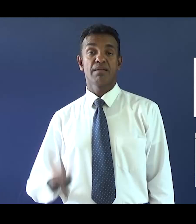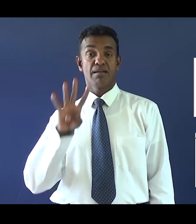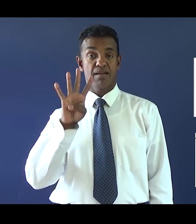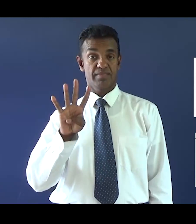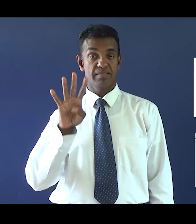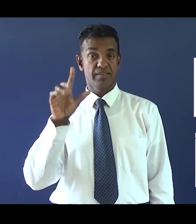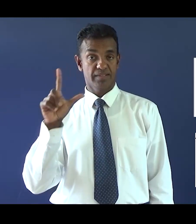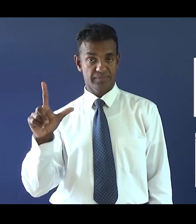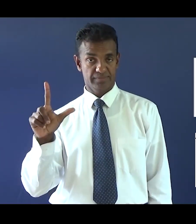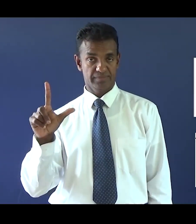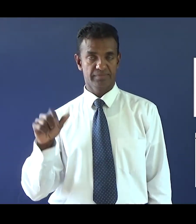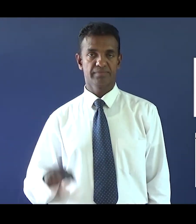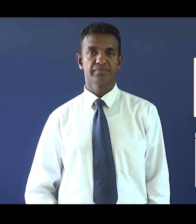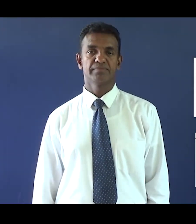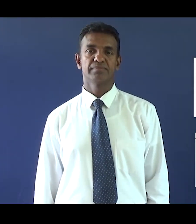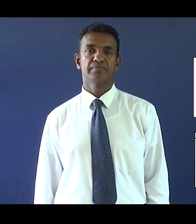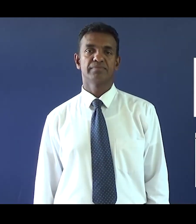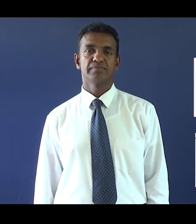Amendments and changes to the agreement.